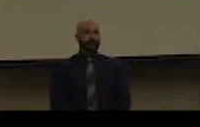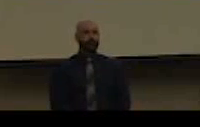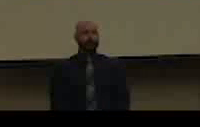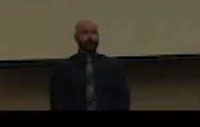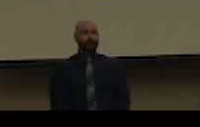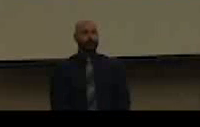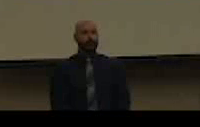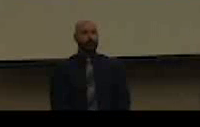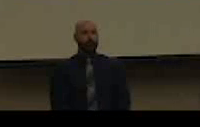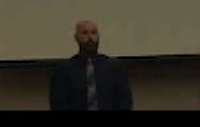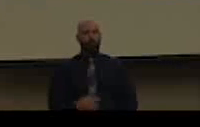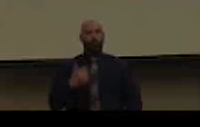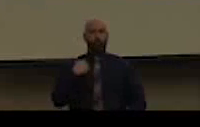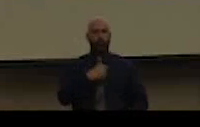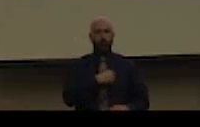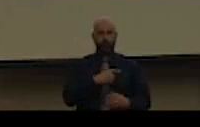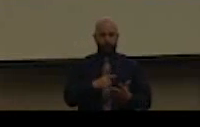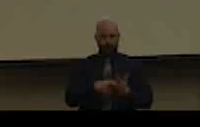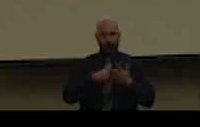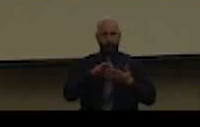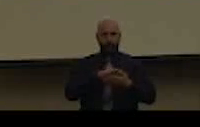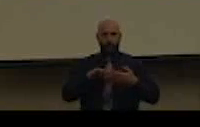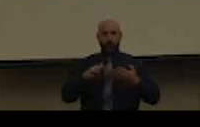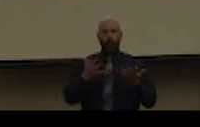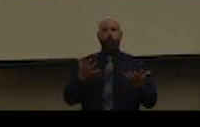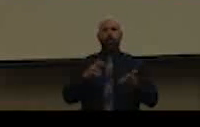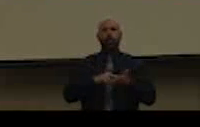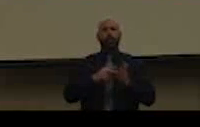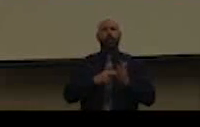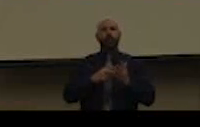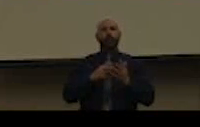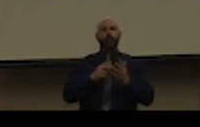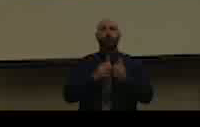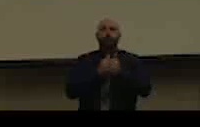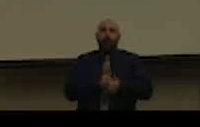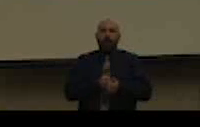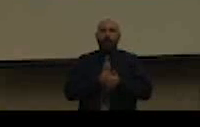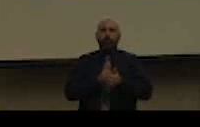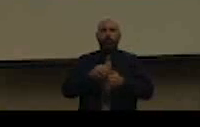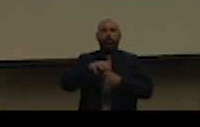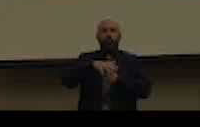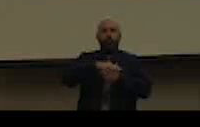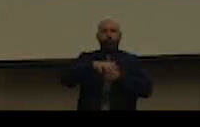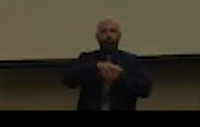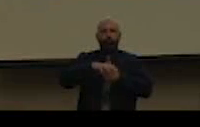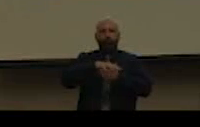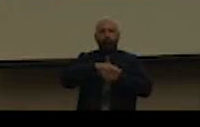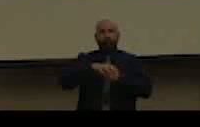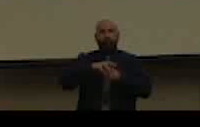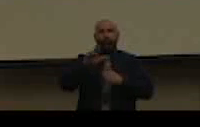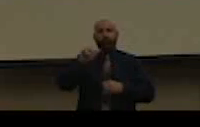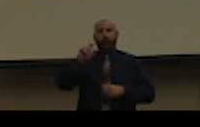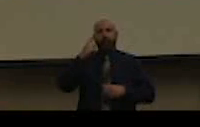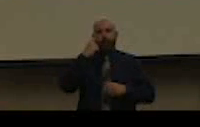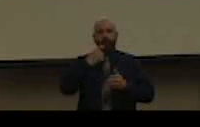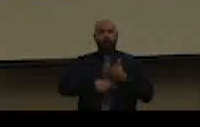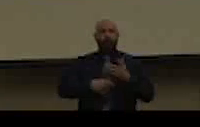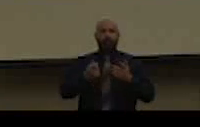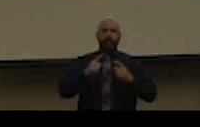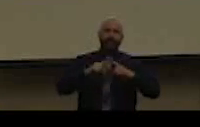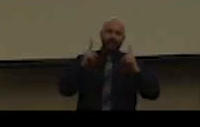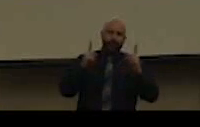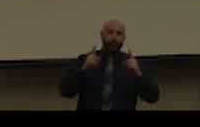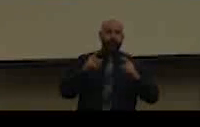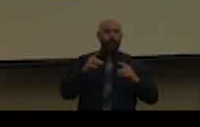mean to go to regional rates? Because the reality is the cost is just different. That's tricky because there's no magic wand that